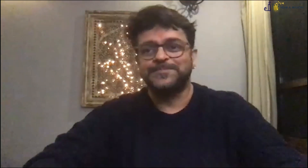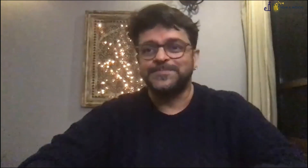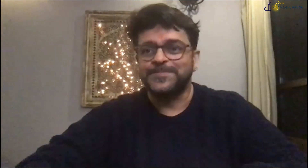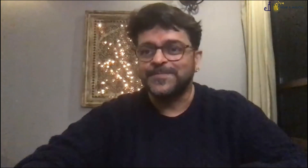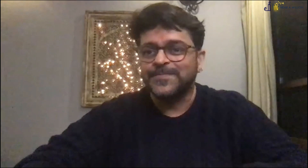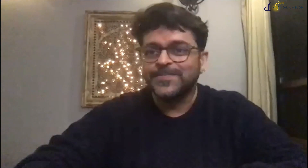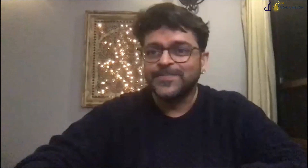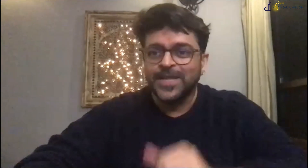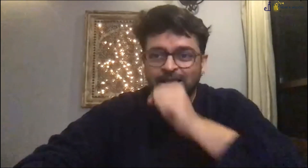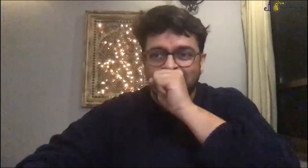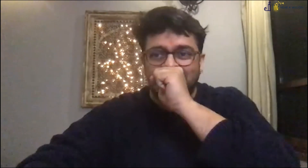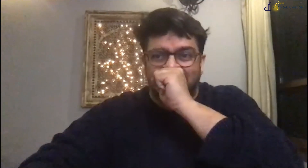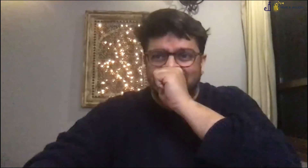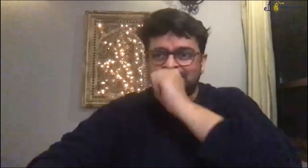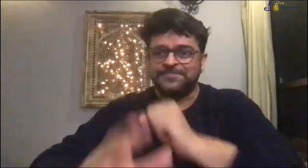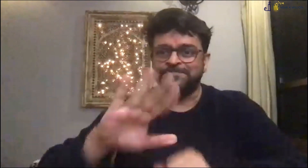Great.